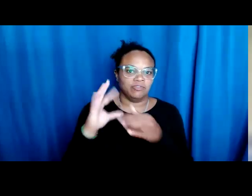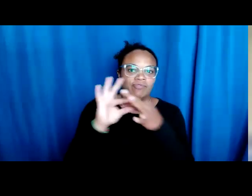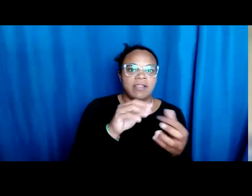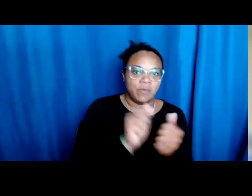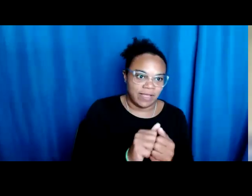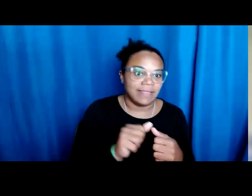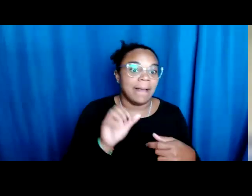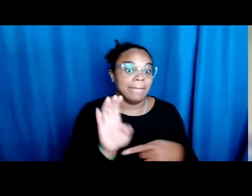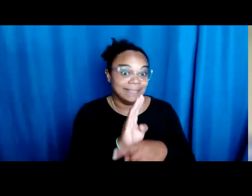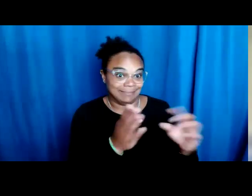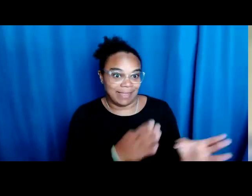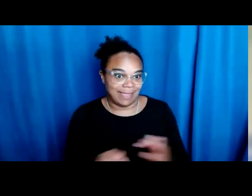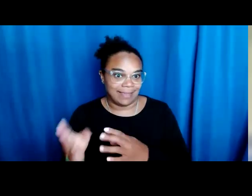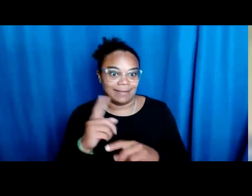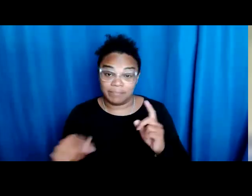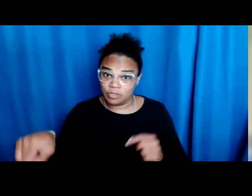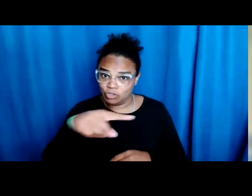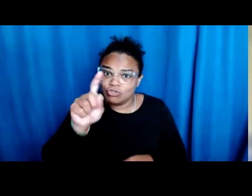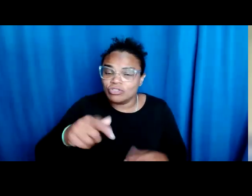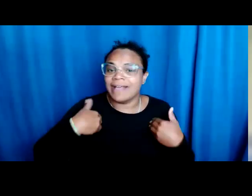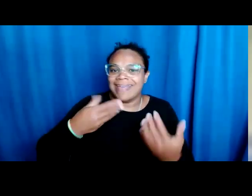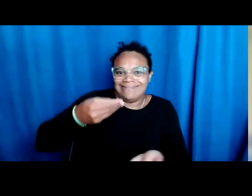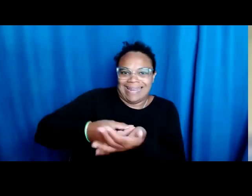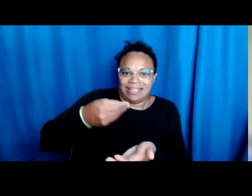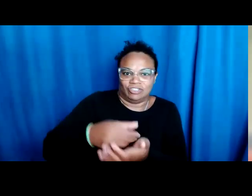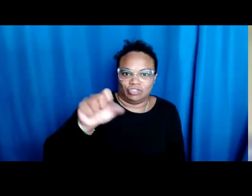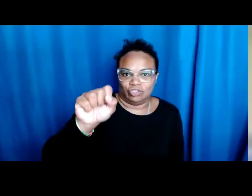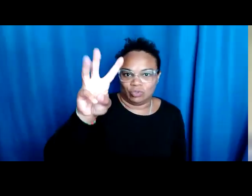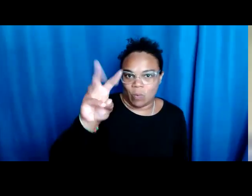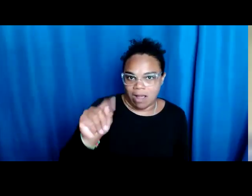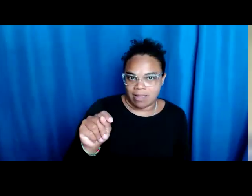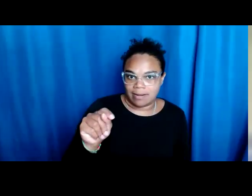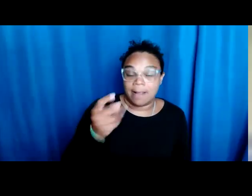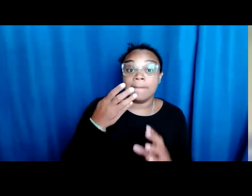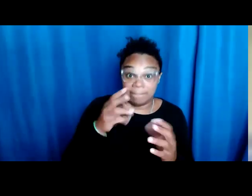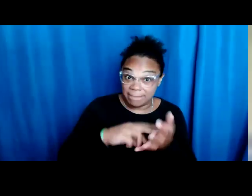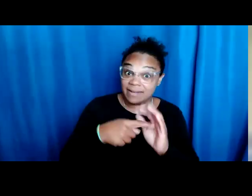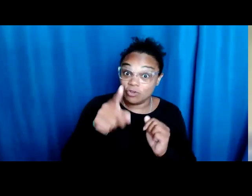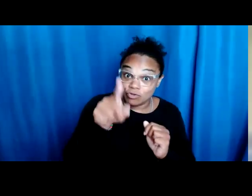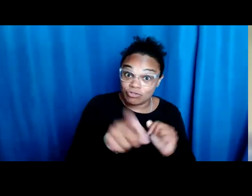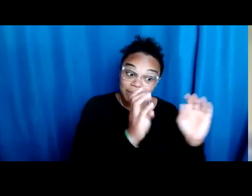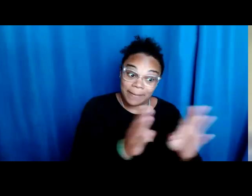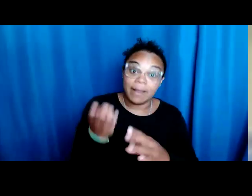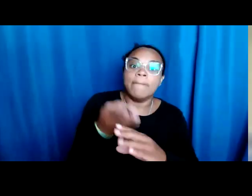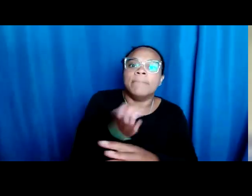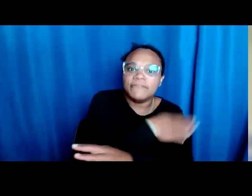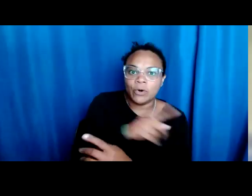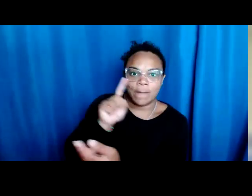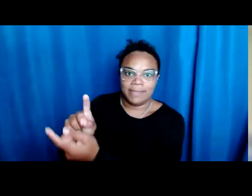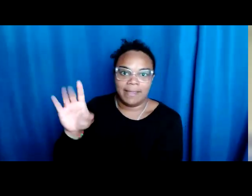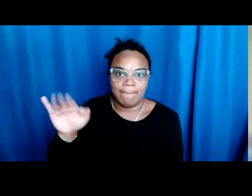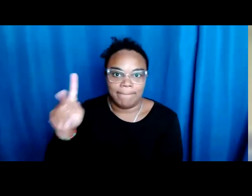Again, we're talking about being prepared before you meet with the banker. Now, this